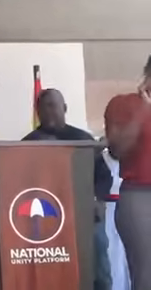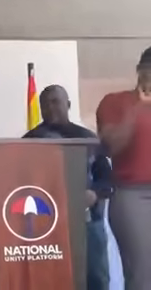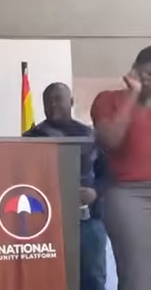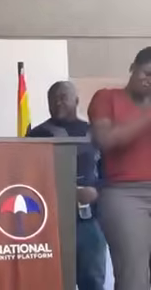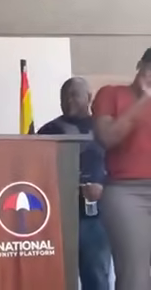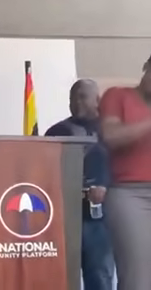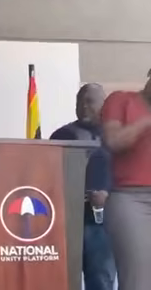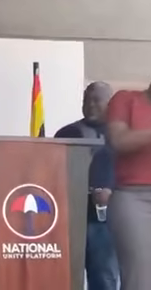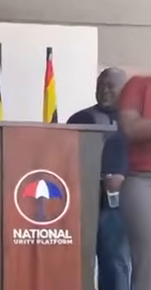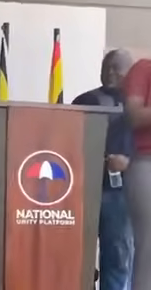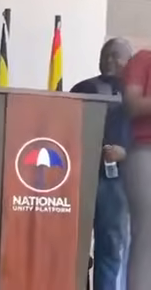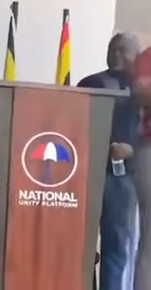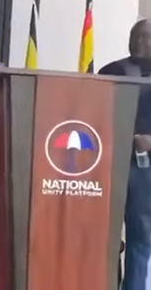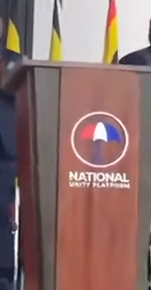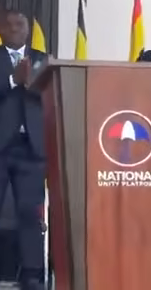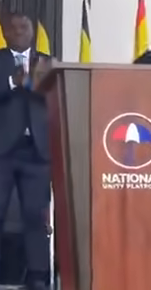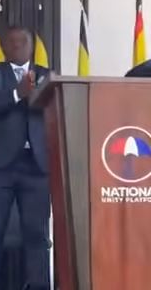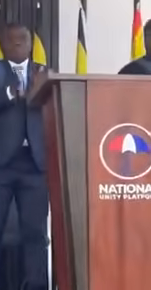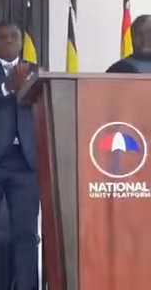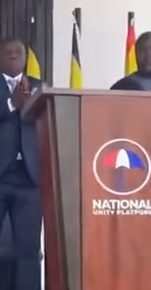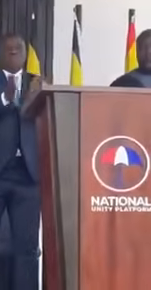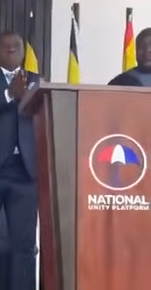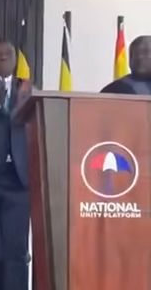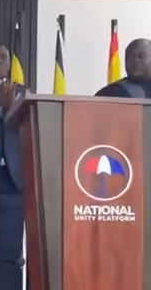ddala emirimu egy'amaanyi